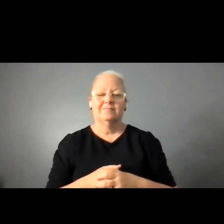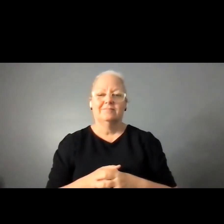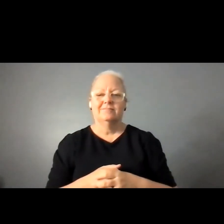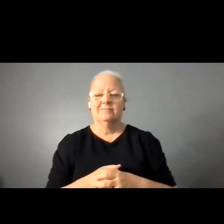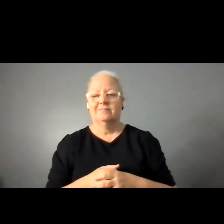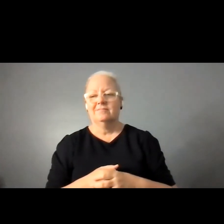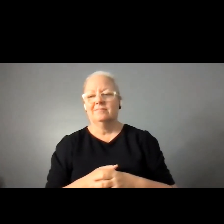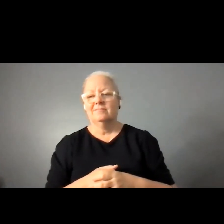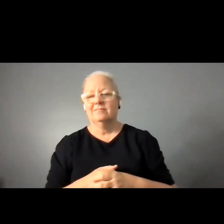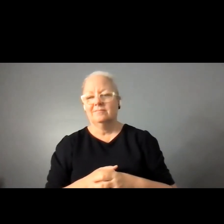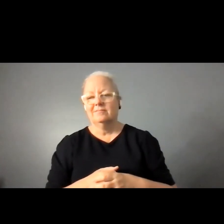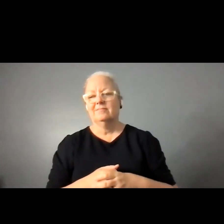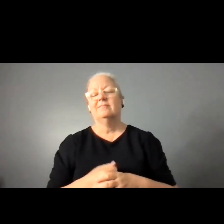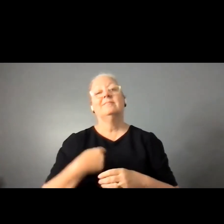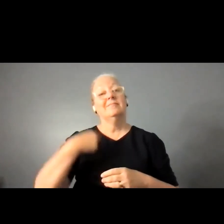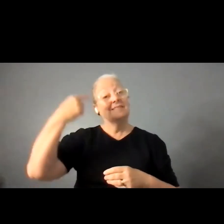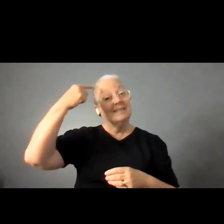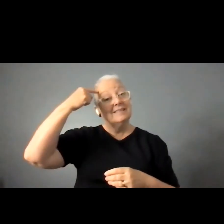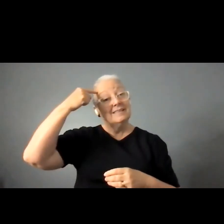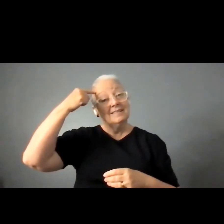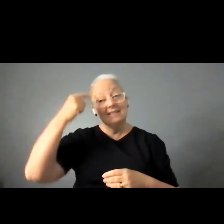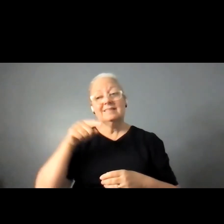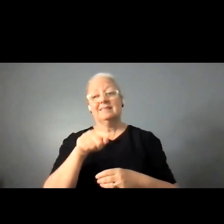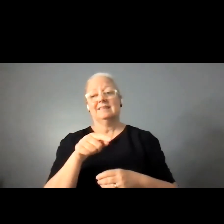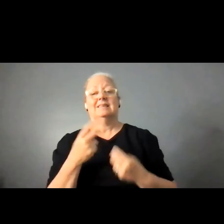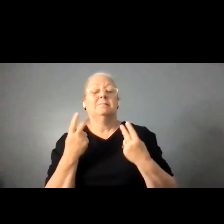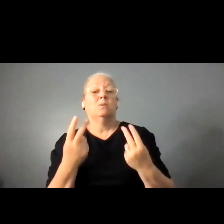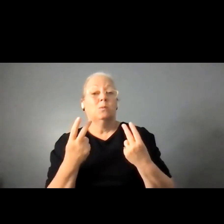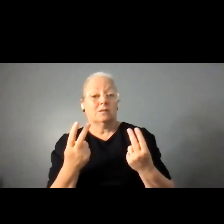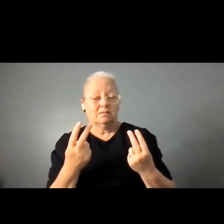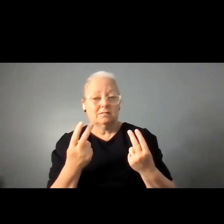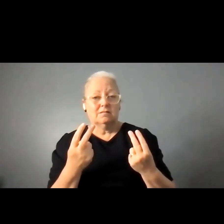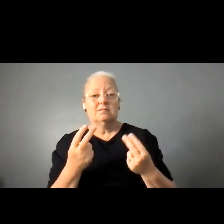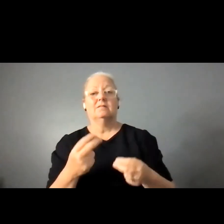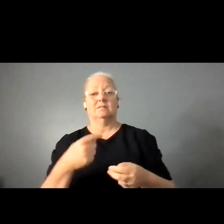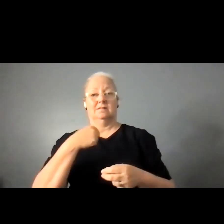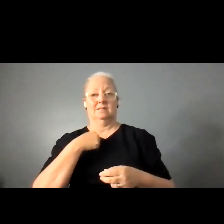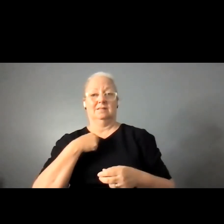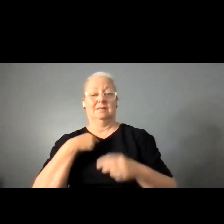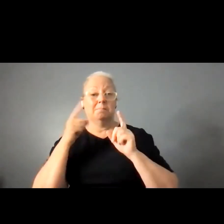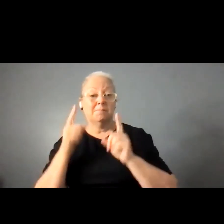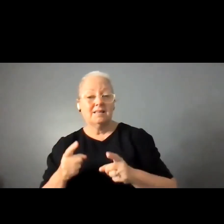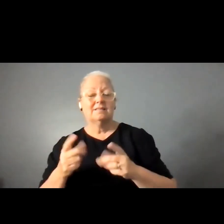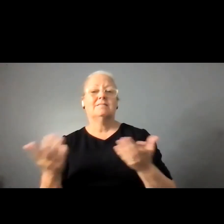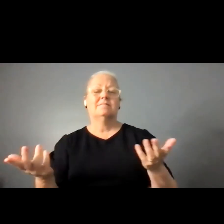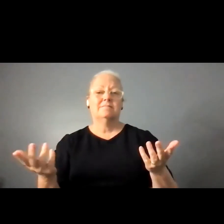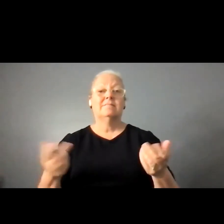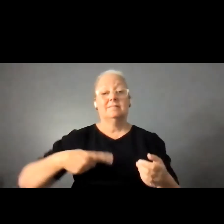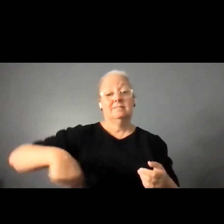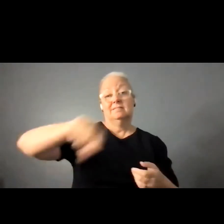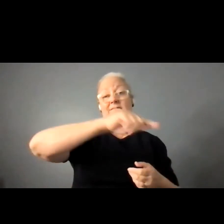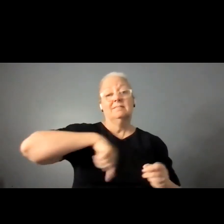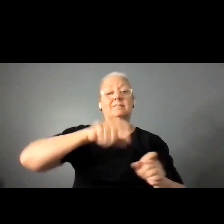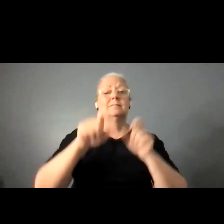I also believe it's very important thing that something that we should do as people with disabilities.